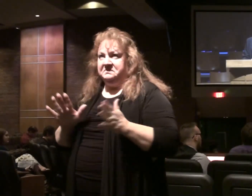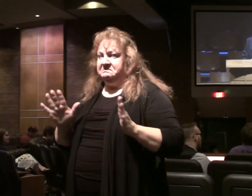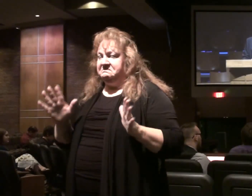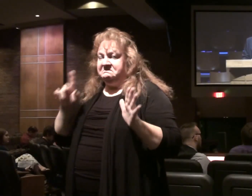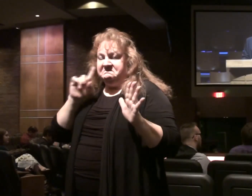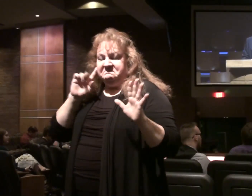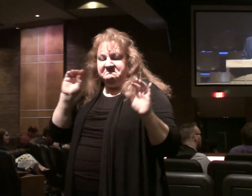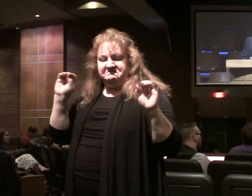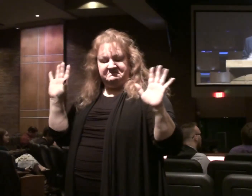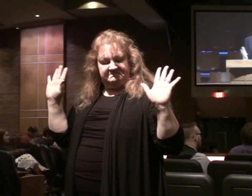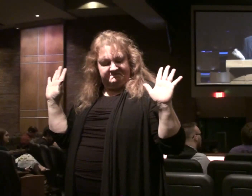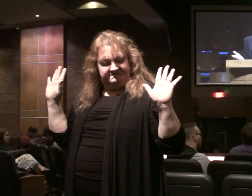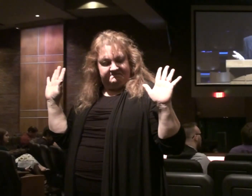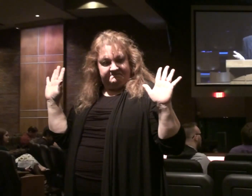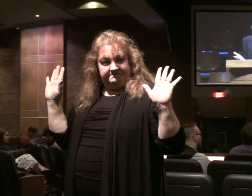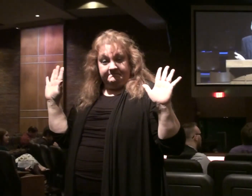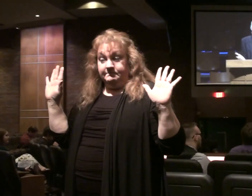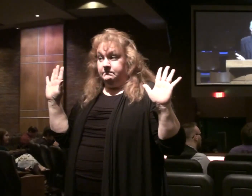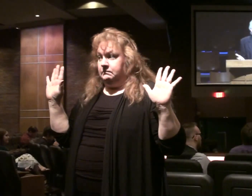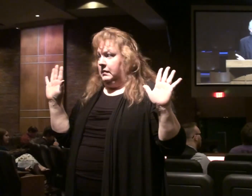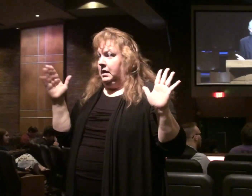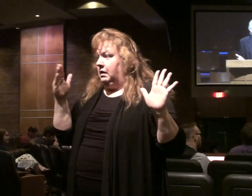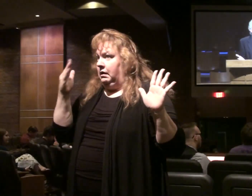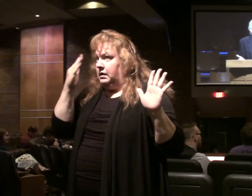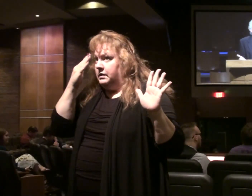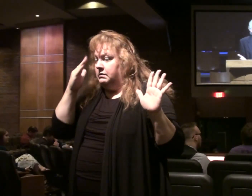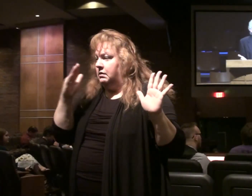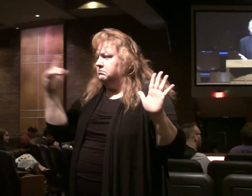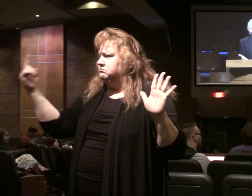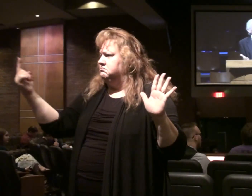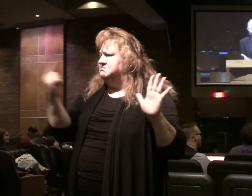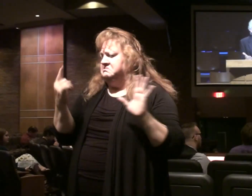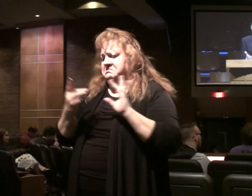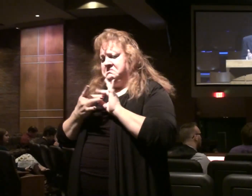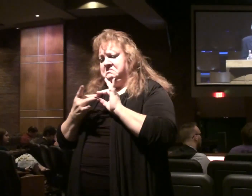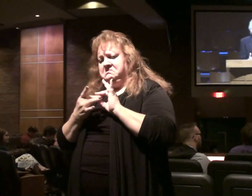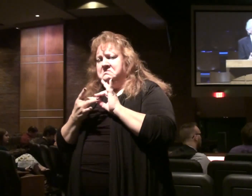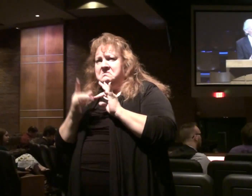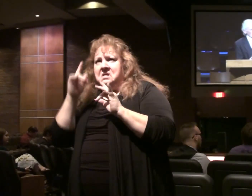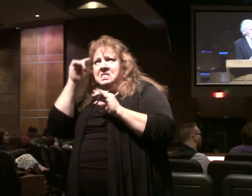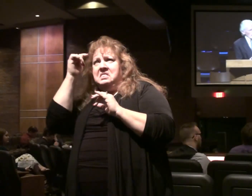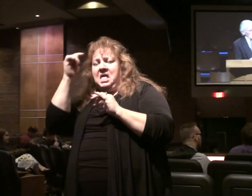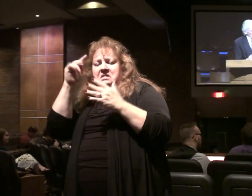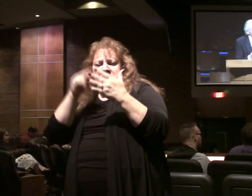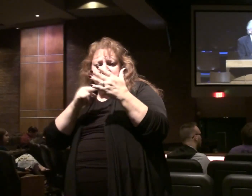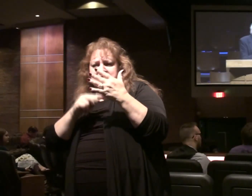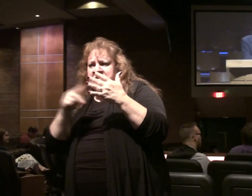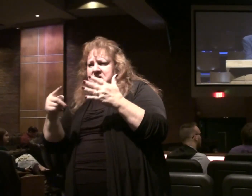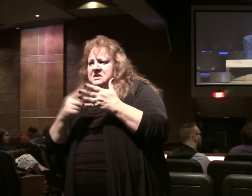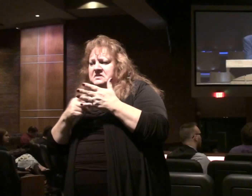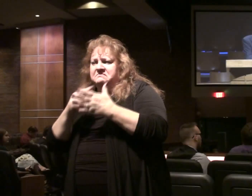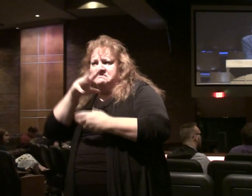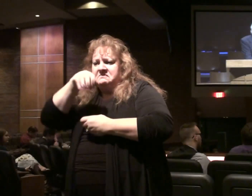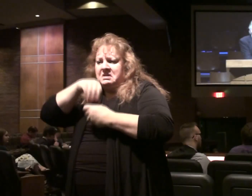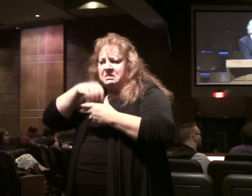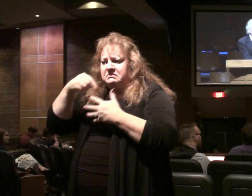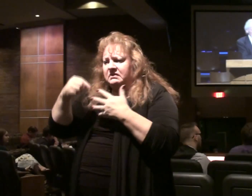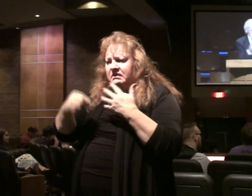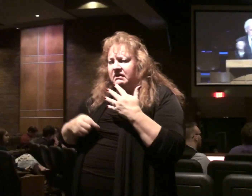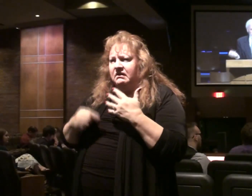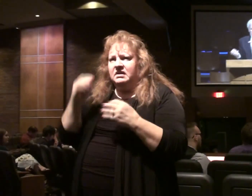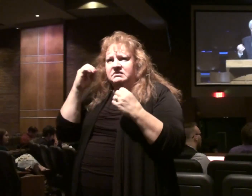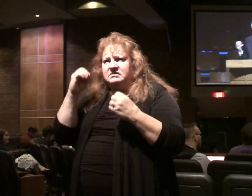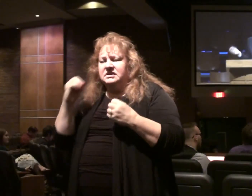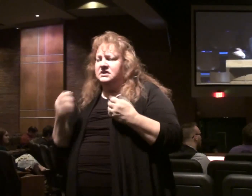truth. I can't tell, I couldn't tell. He'd come and talk to me about the theology he was reading and what he was going to include in what he